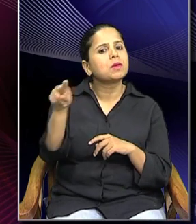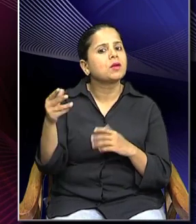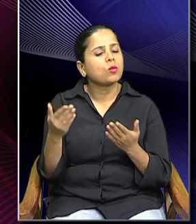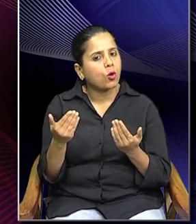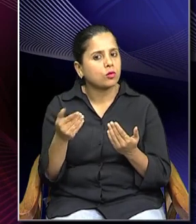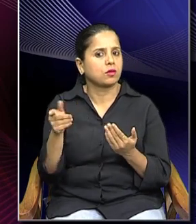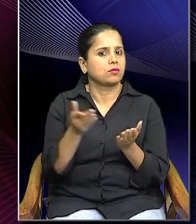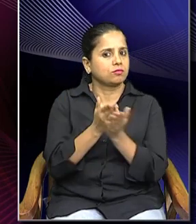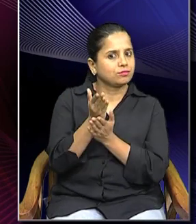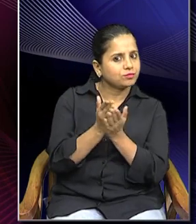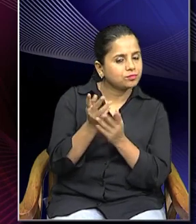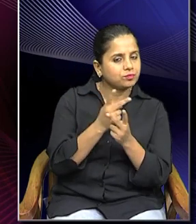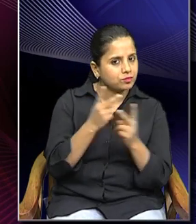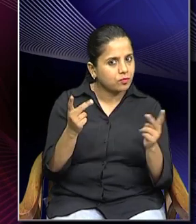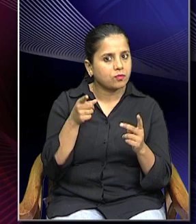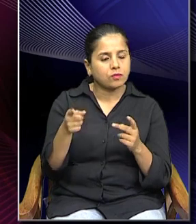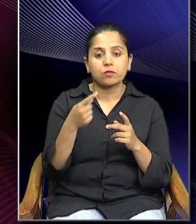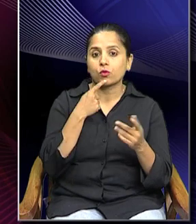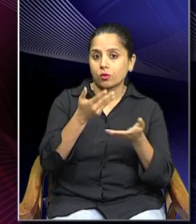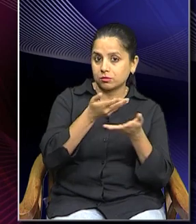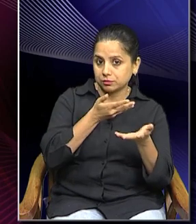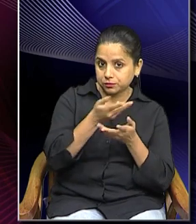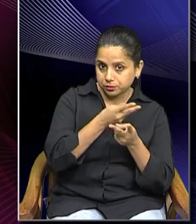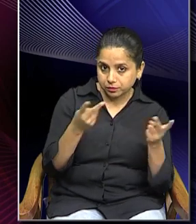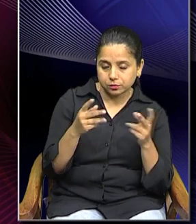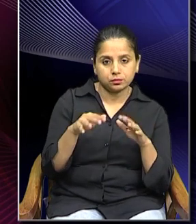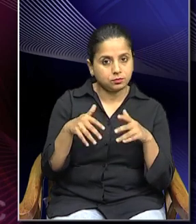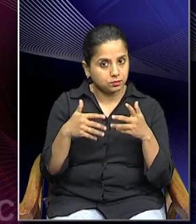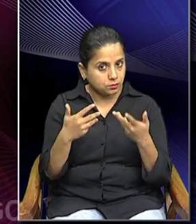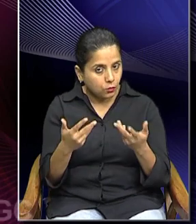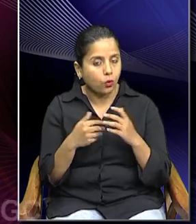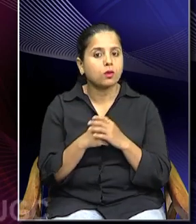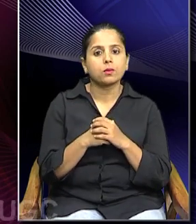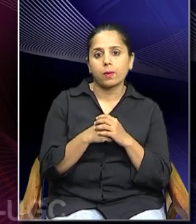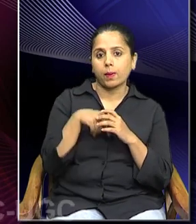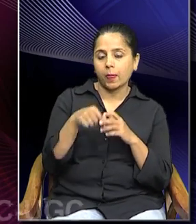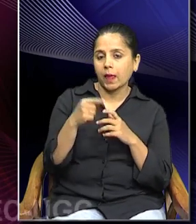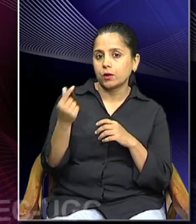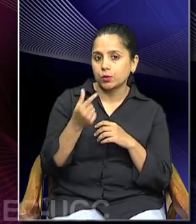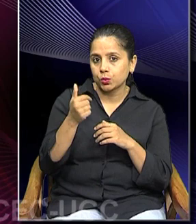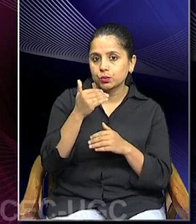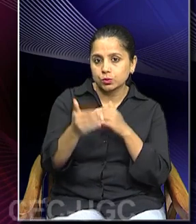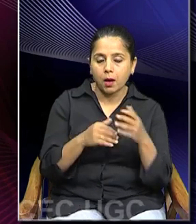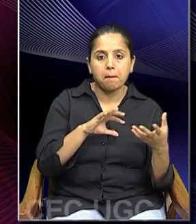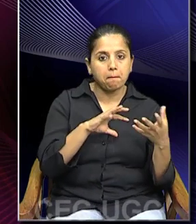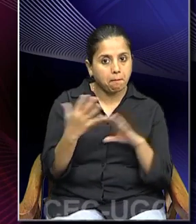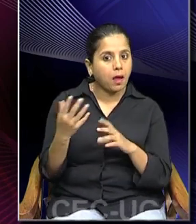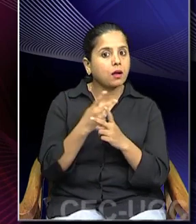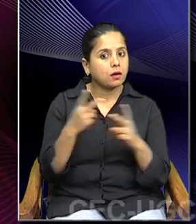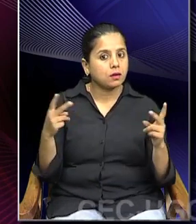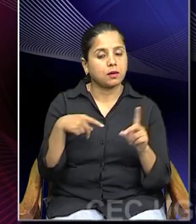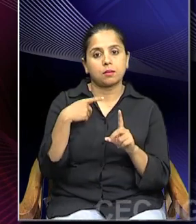of the way in which interaction or the way in which consumption, production